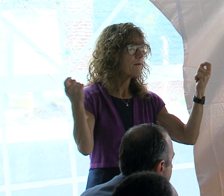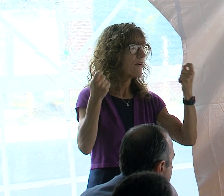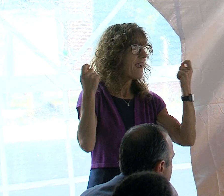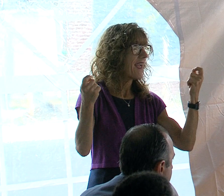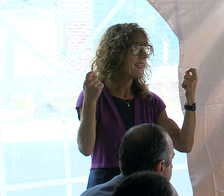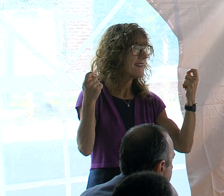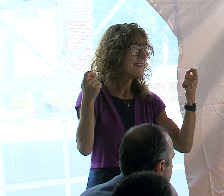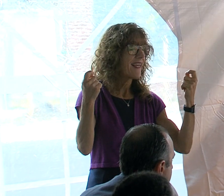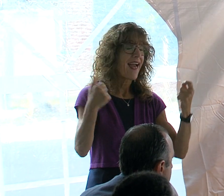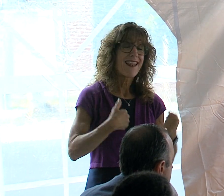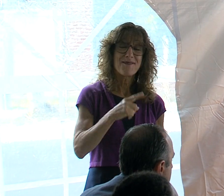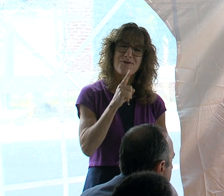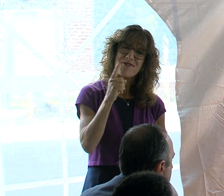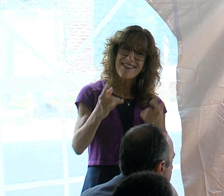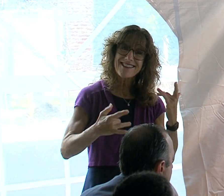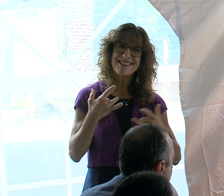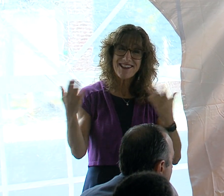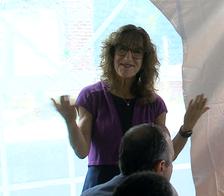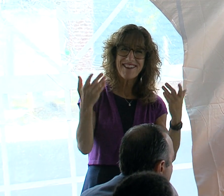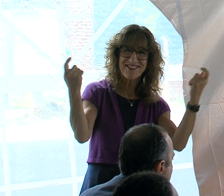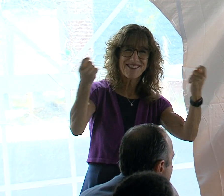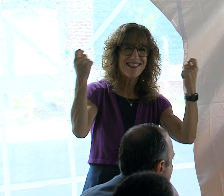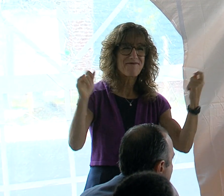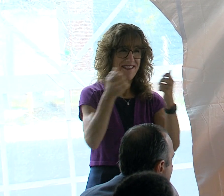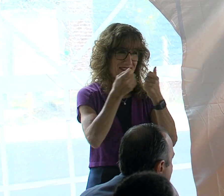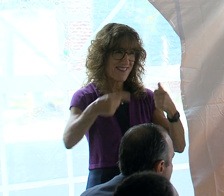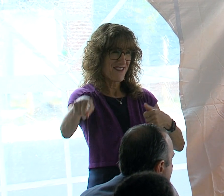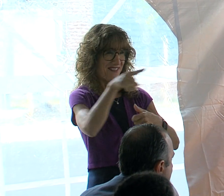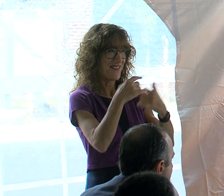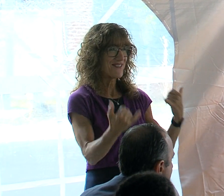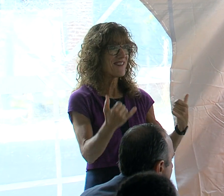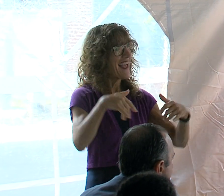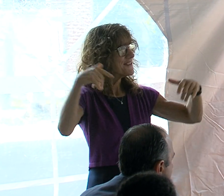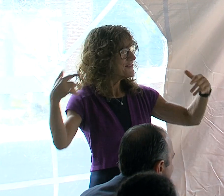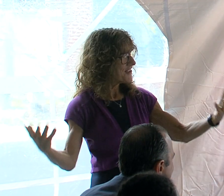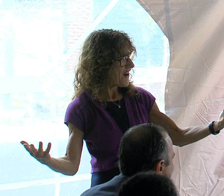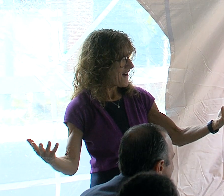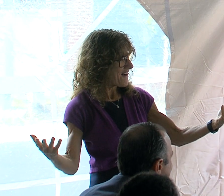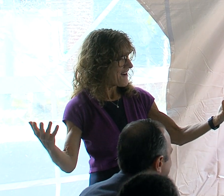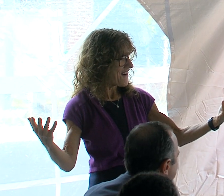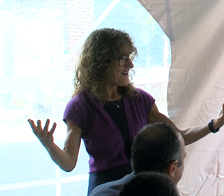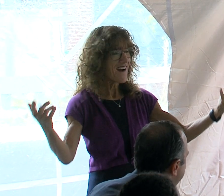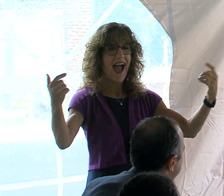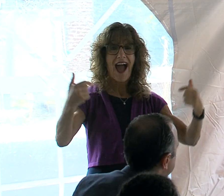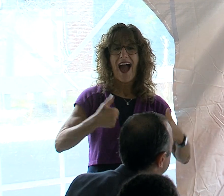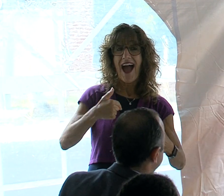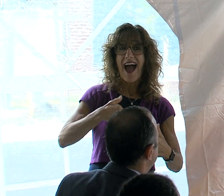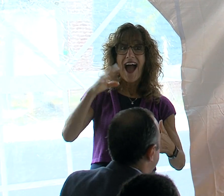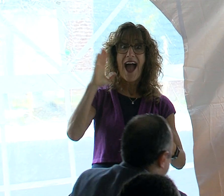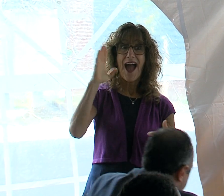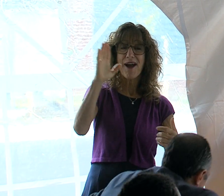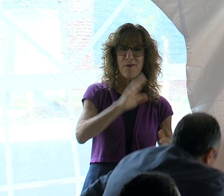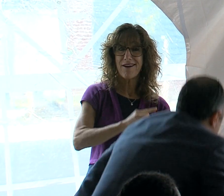And I'm really excited to be here to celebrate this with you today. So with that, I am going to